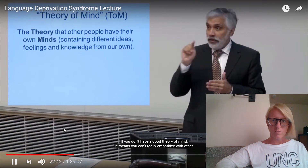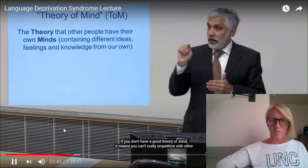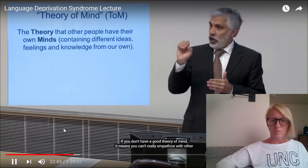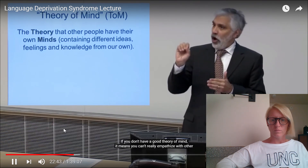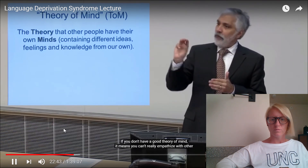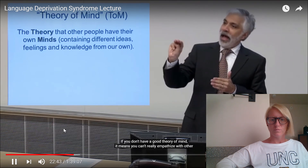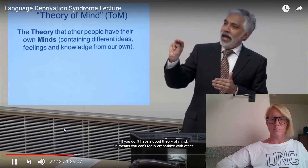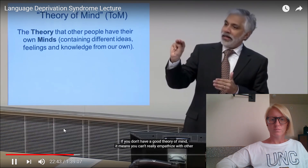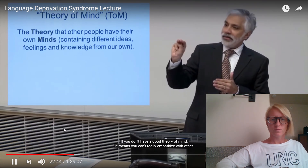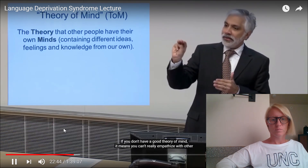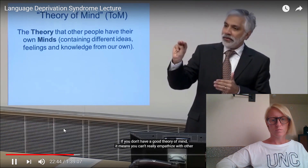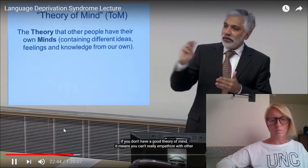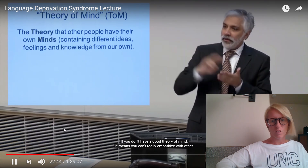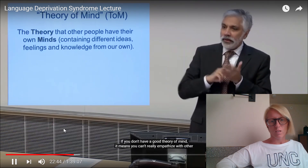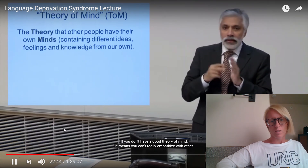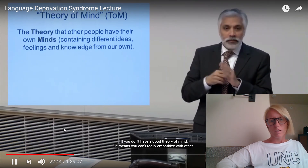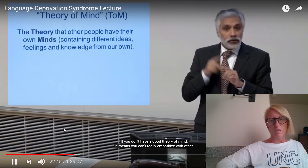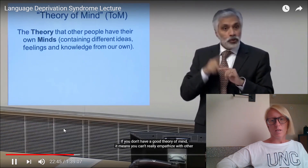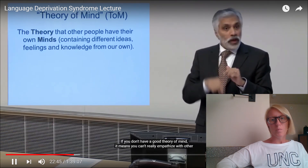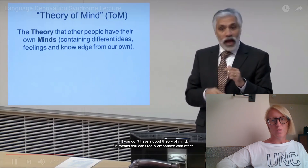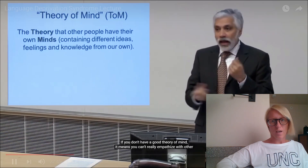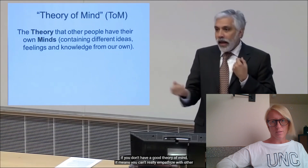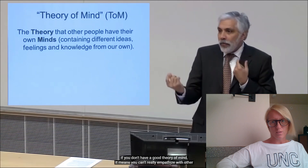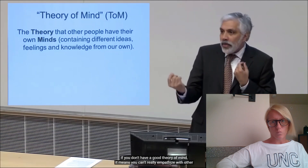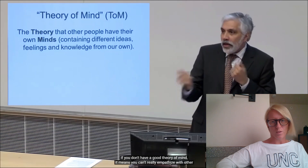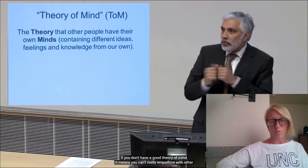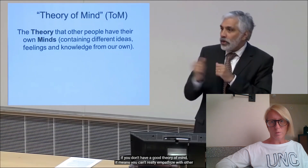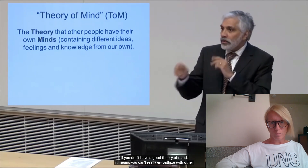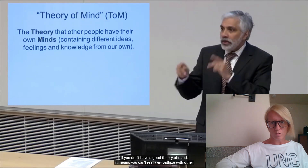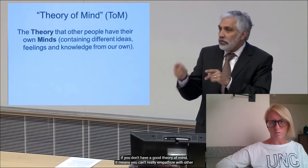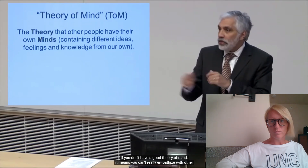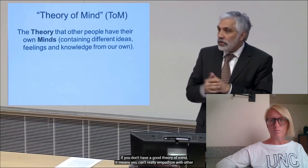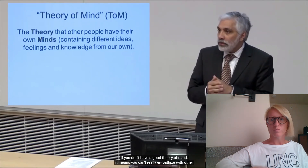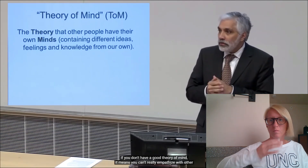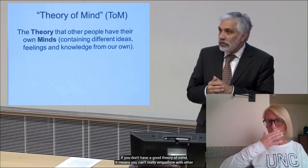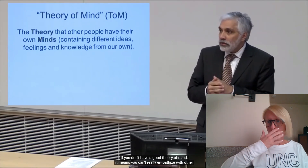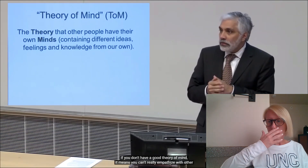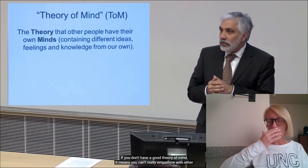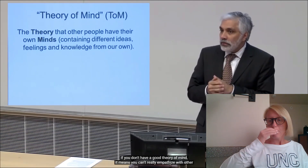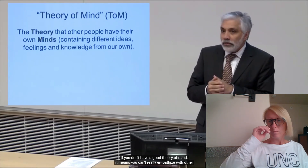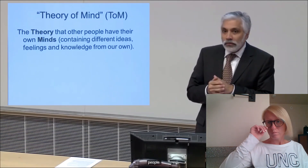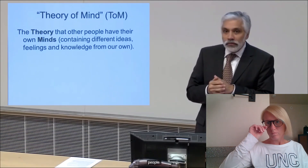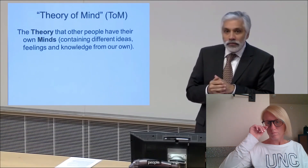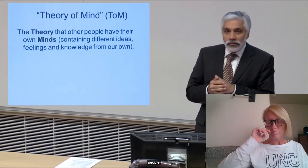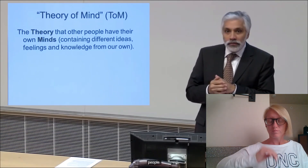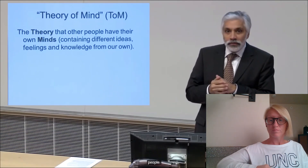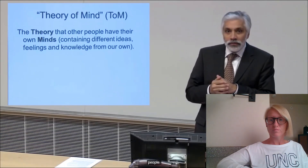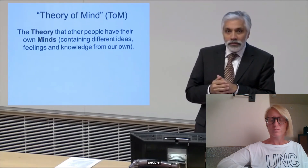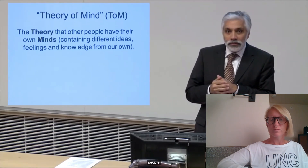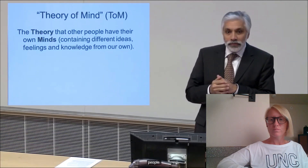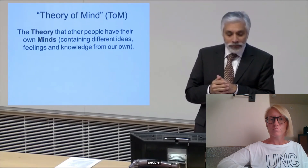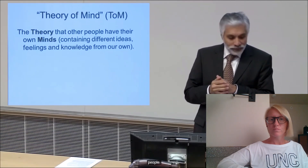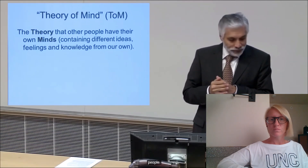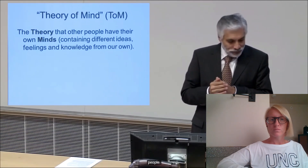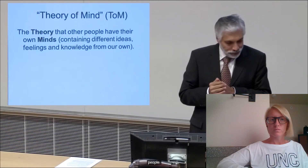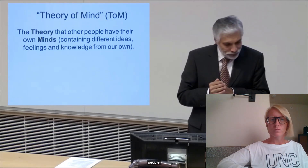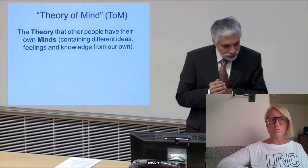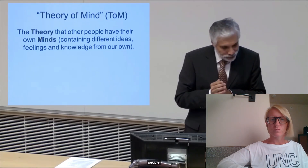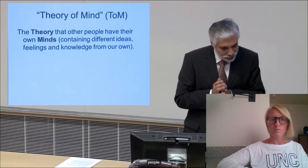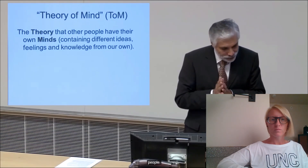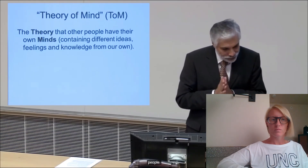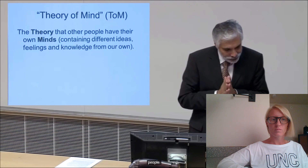If you don't have a good theory of mind, Empathize with other it people. means you can't really empathize with other people.